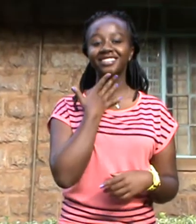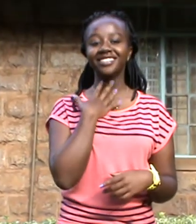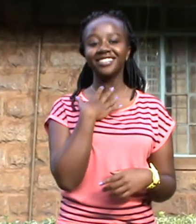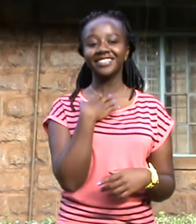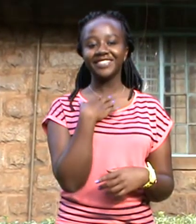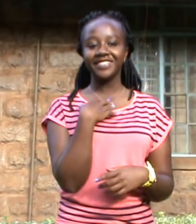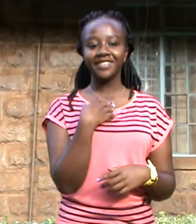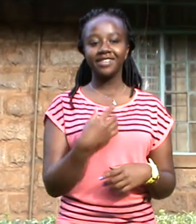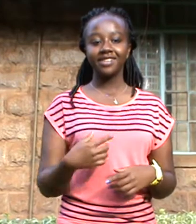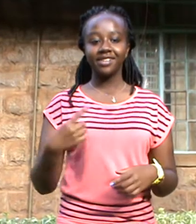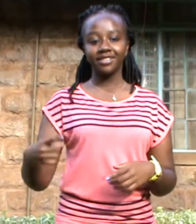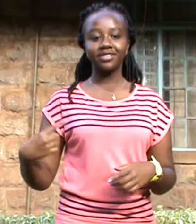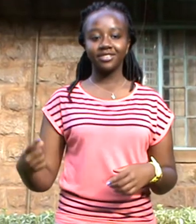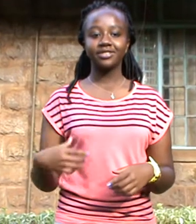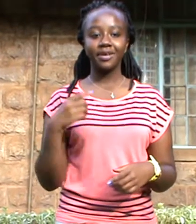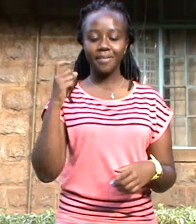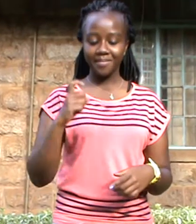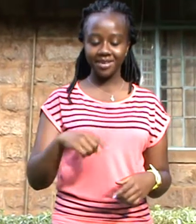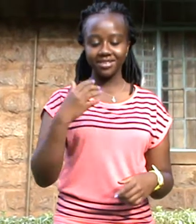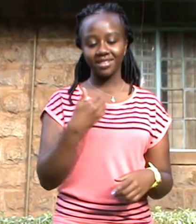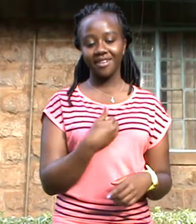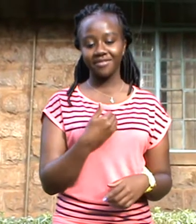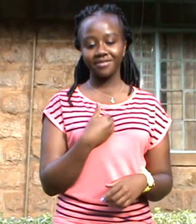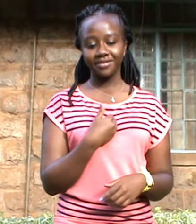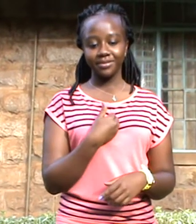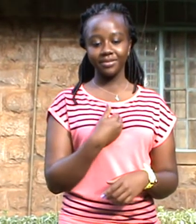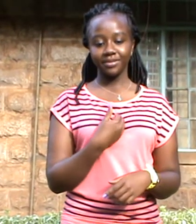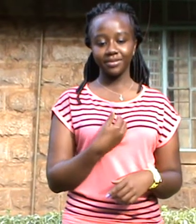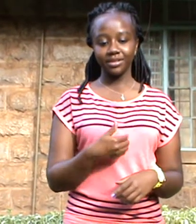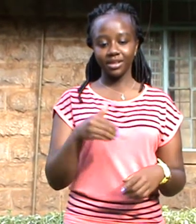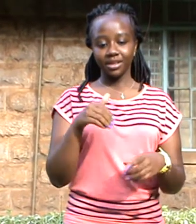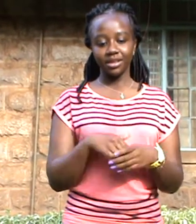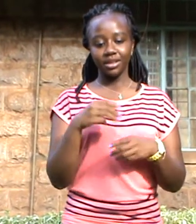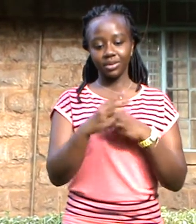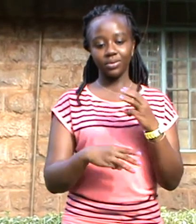Industry must have In world industry kind too there